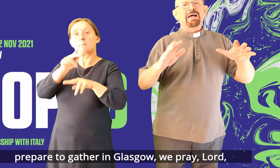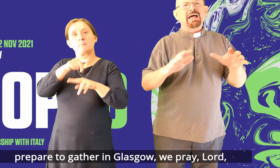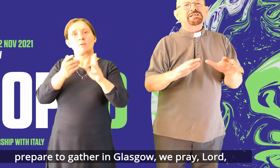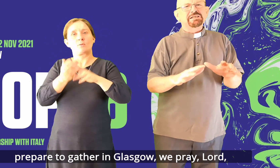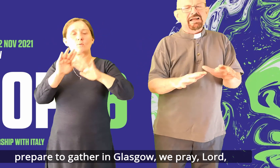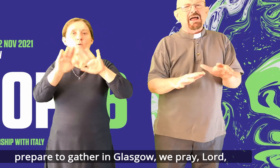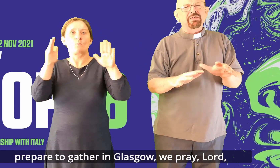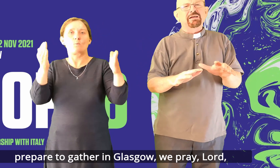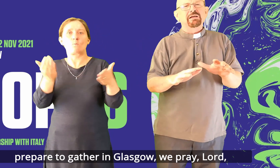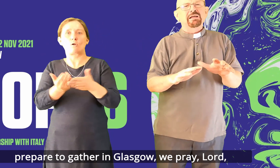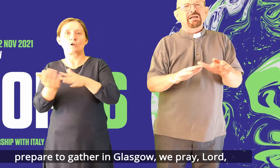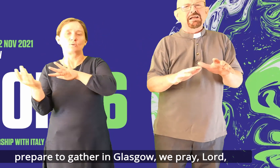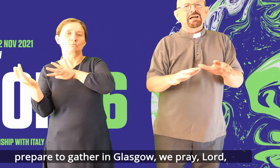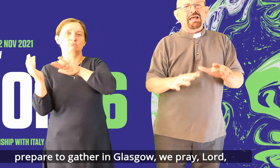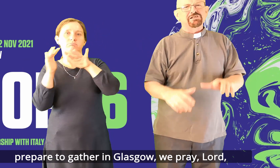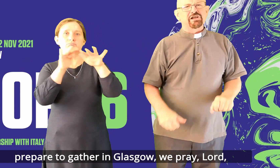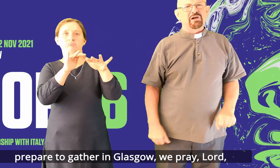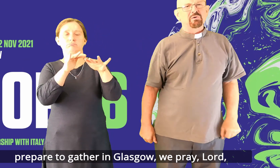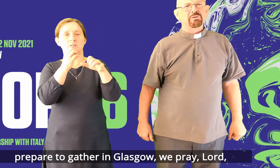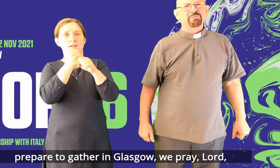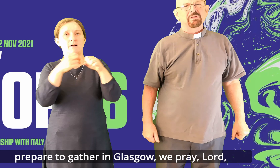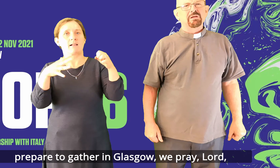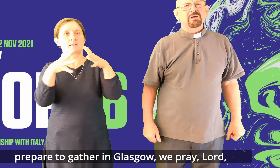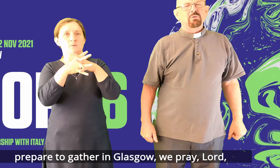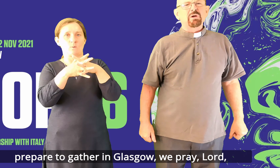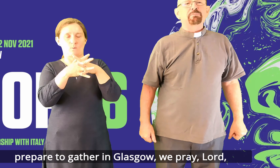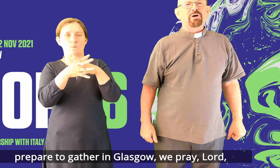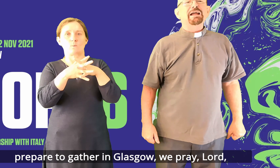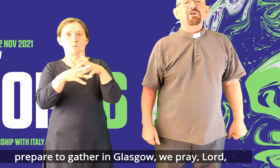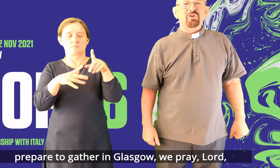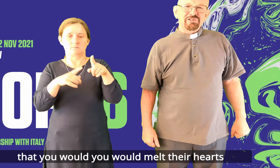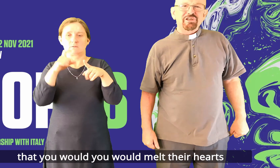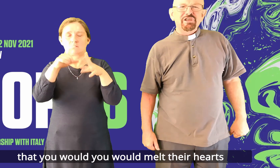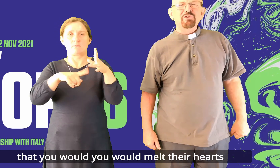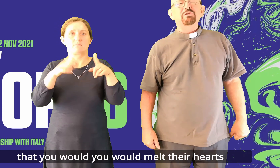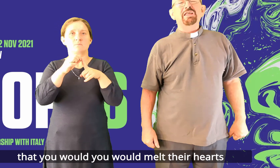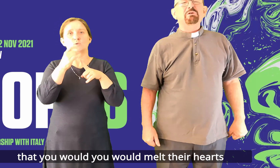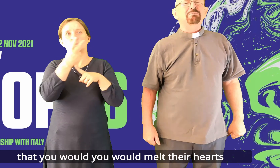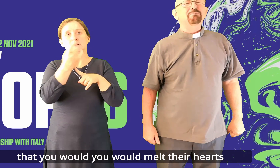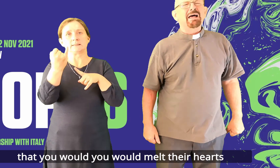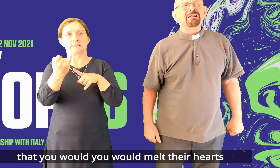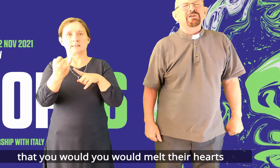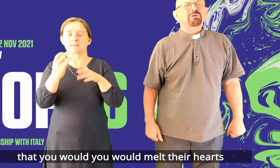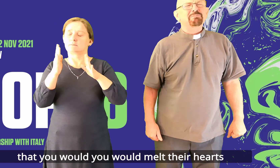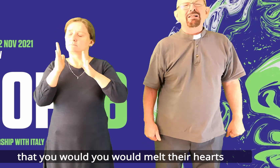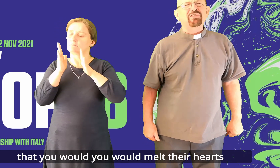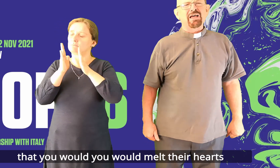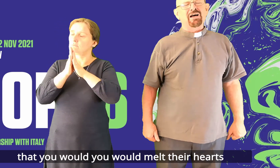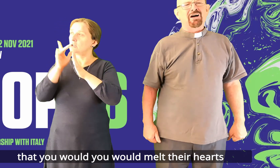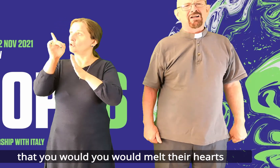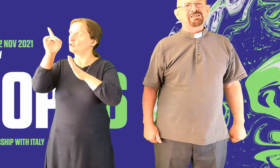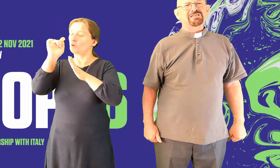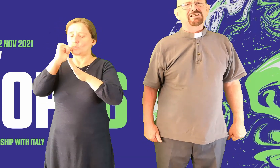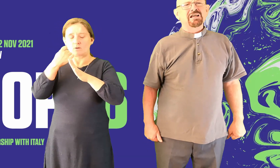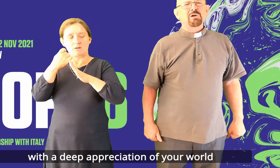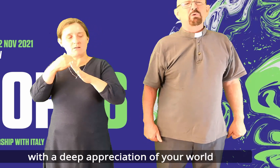to gather in Glasgow, we pray, Lords, that you would melt their hearts with a